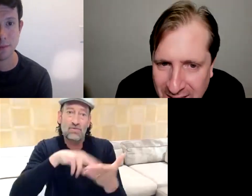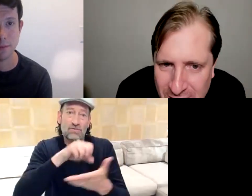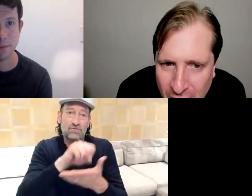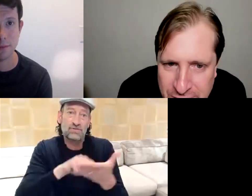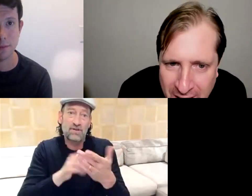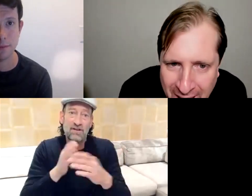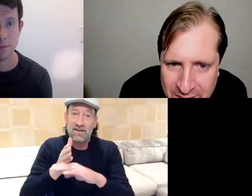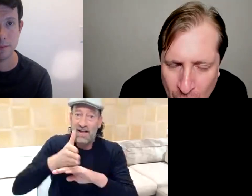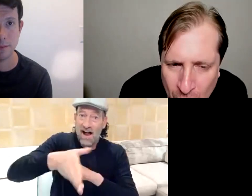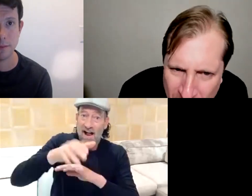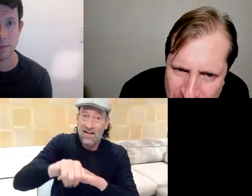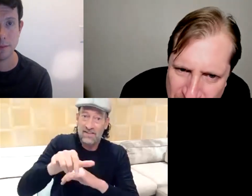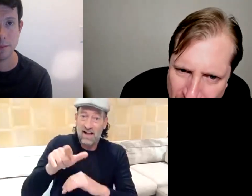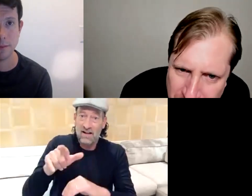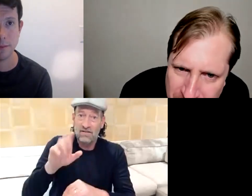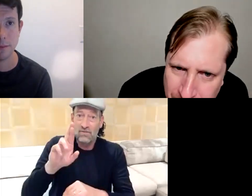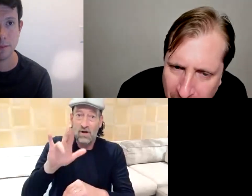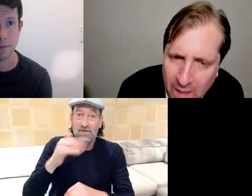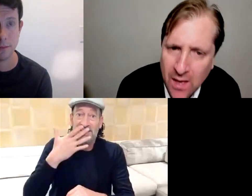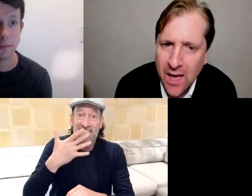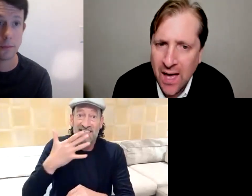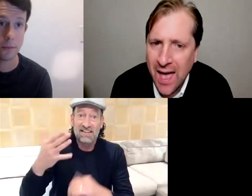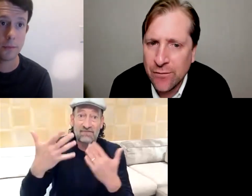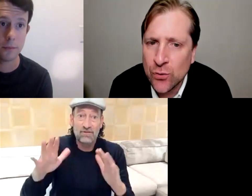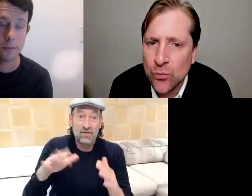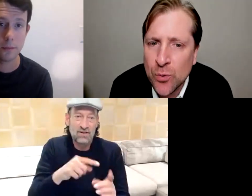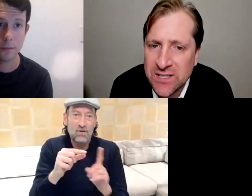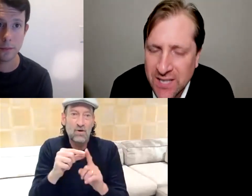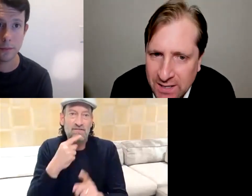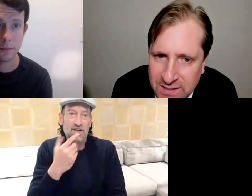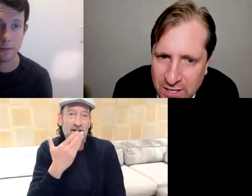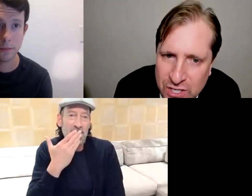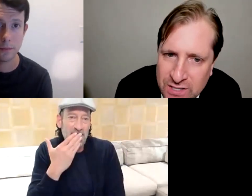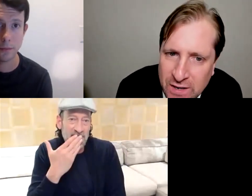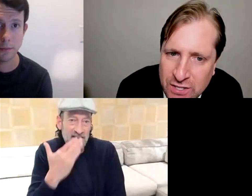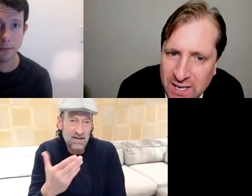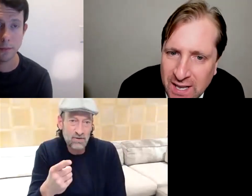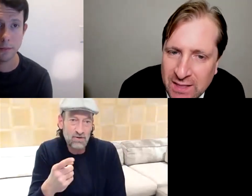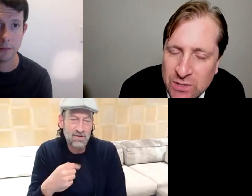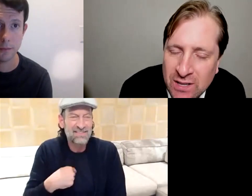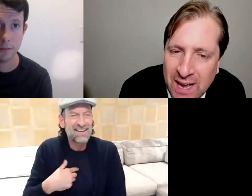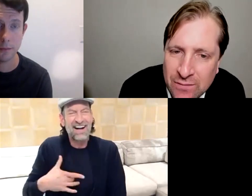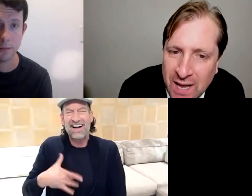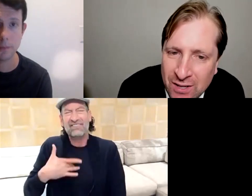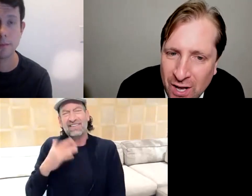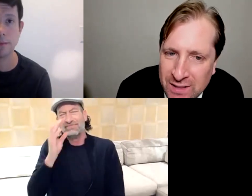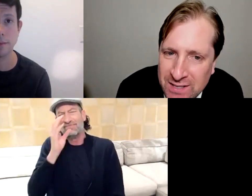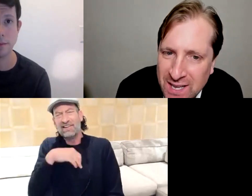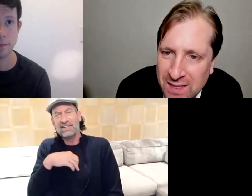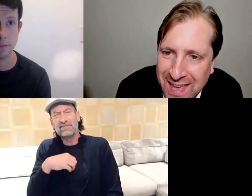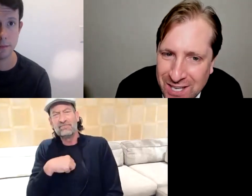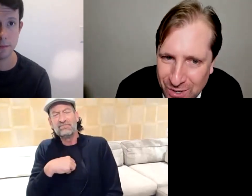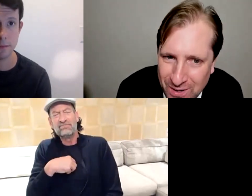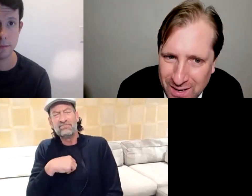Yes, I'd love to add that when I read the script, after Ruby sings and she's finished singing, there was a line of dialogue that